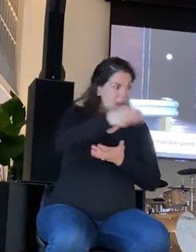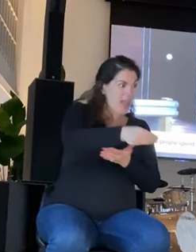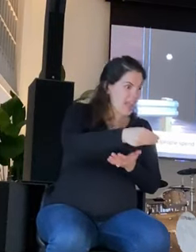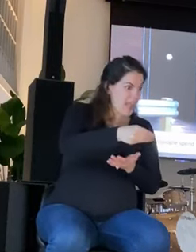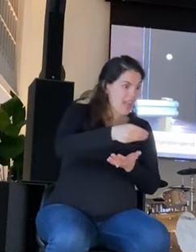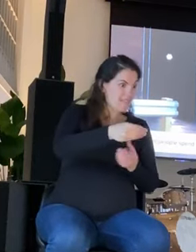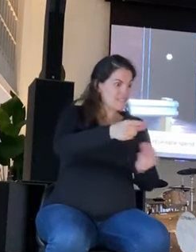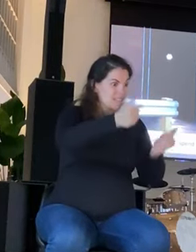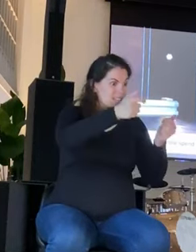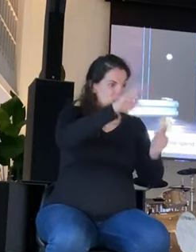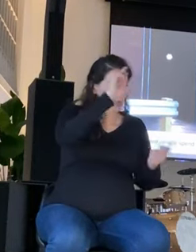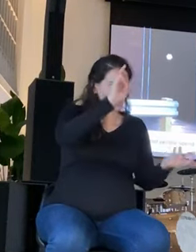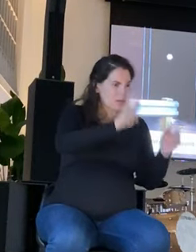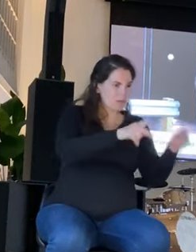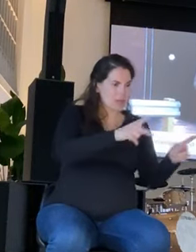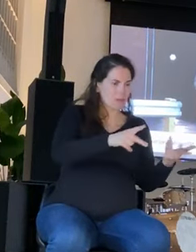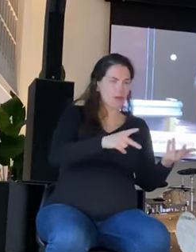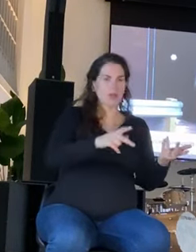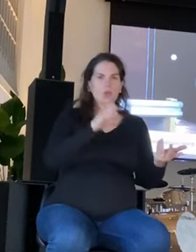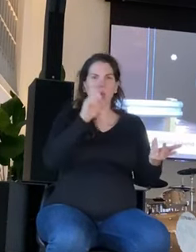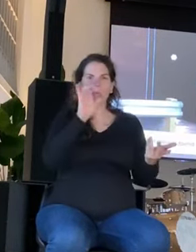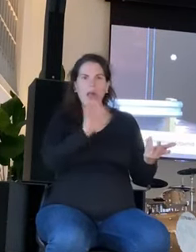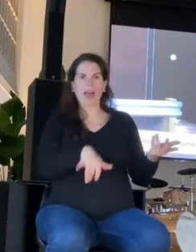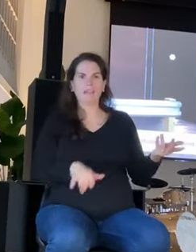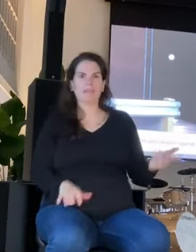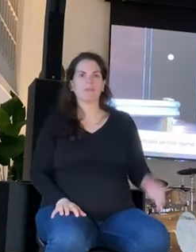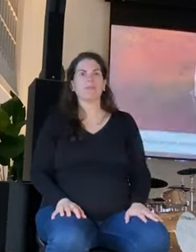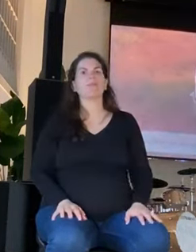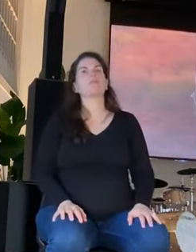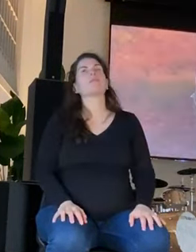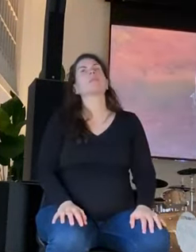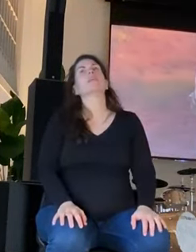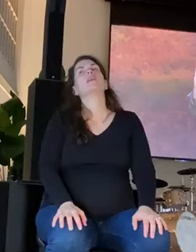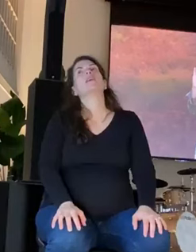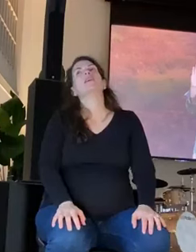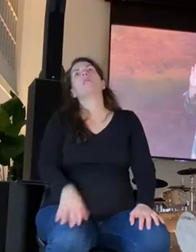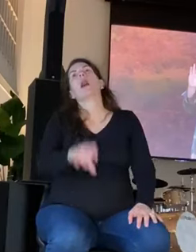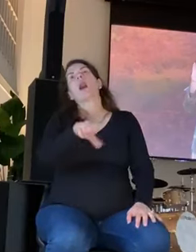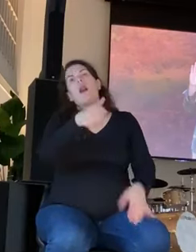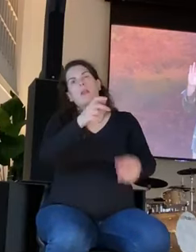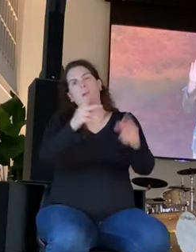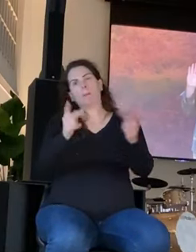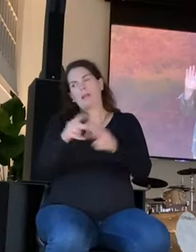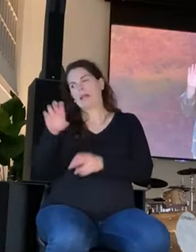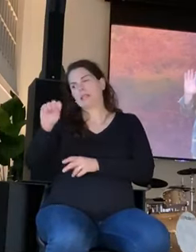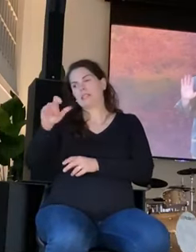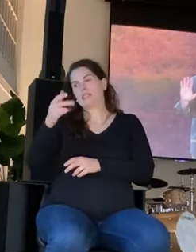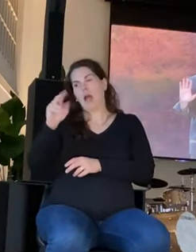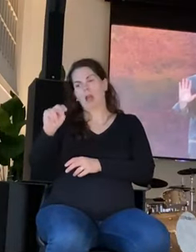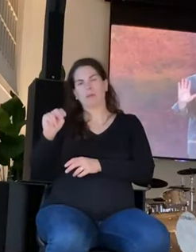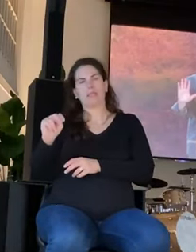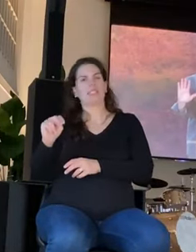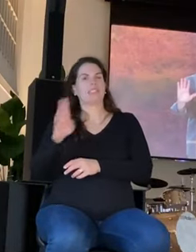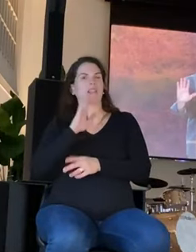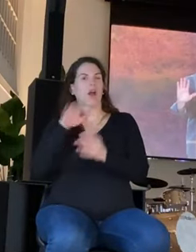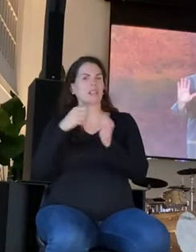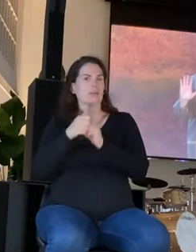money. But there's one place that Solomon spends a lot of time putting up warning signs, and it's around